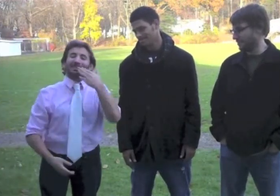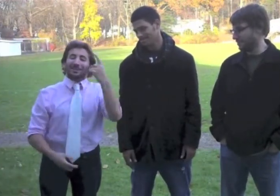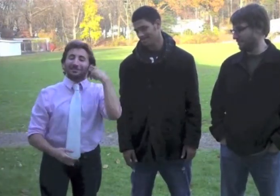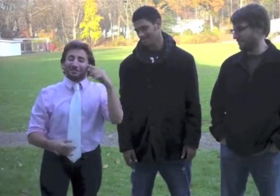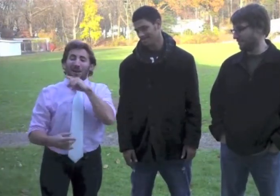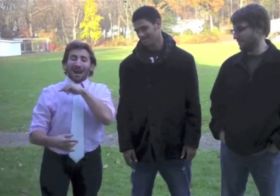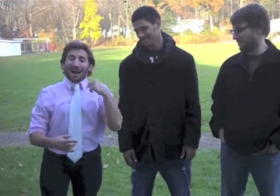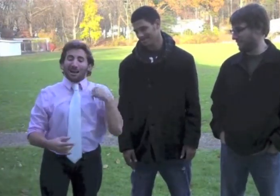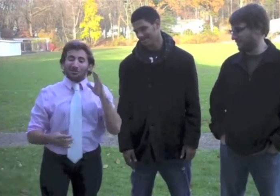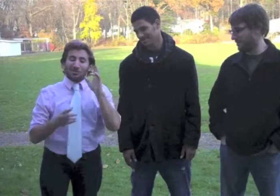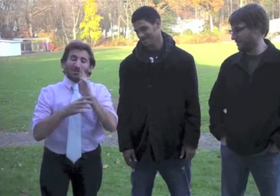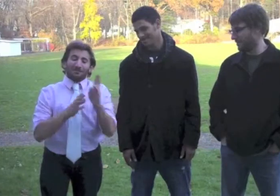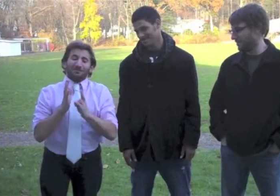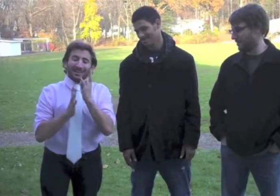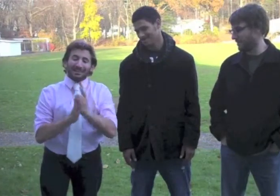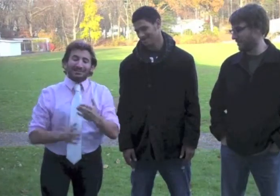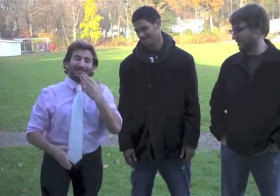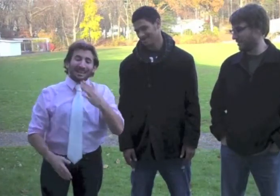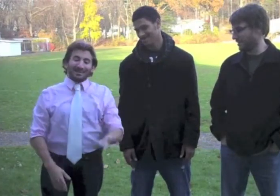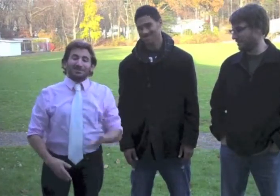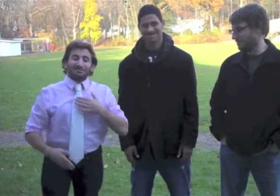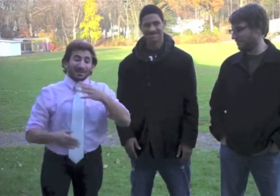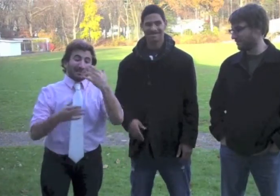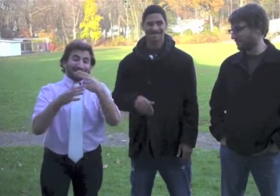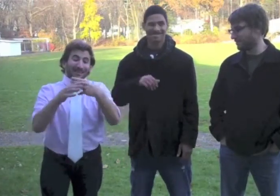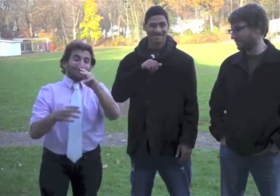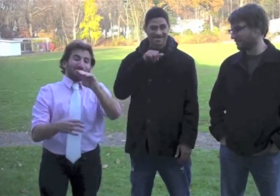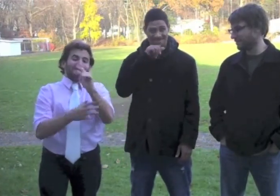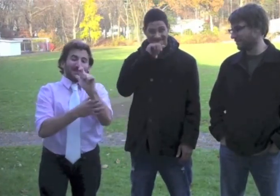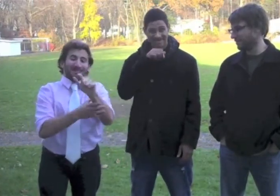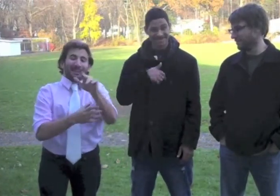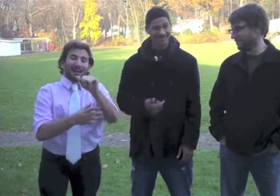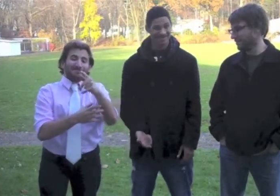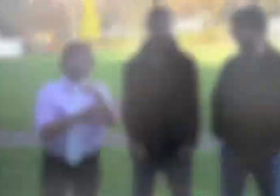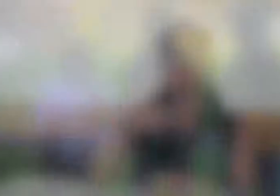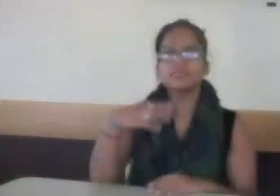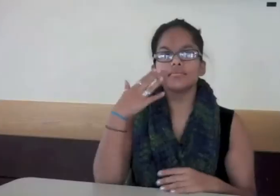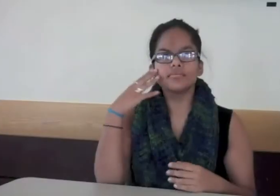that's it. Thank you for your time, and thank you for watching the news. Again, I'm Michael LaPont.